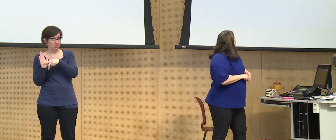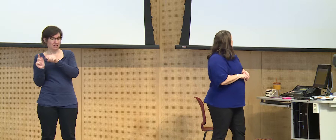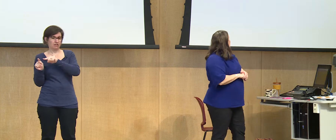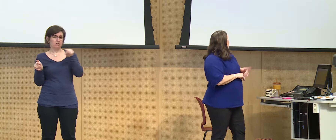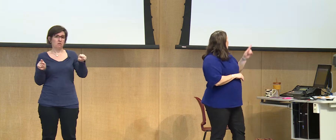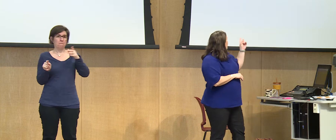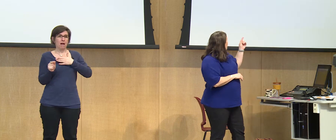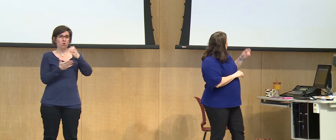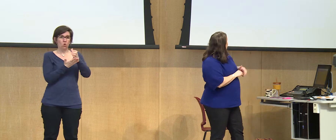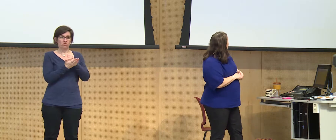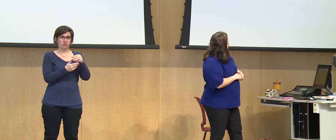Of